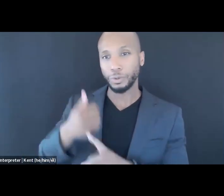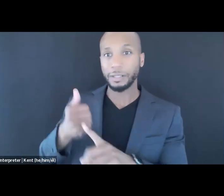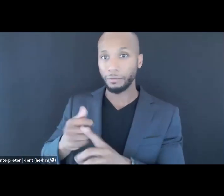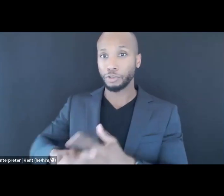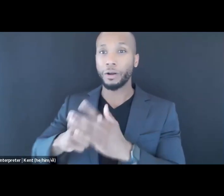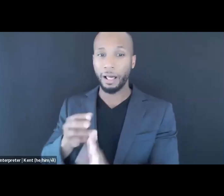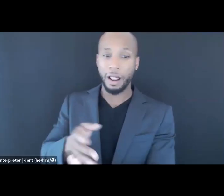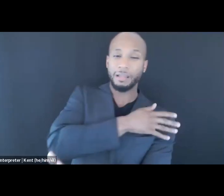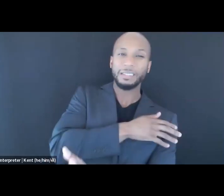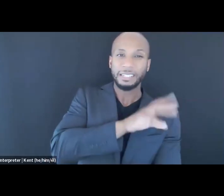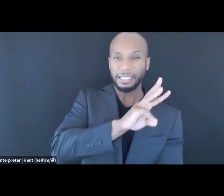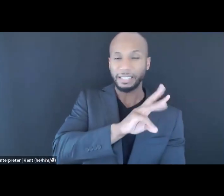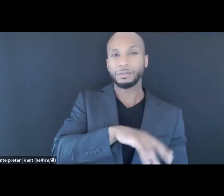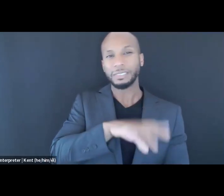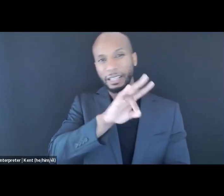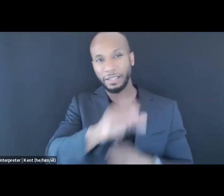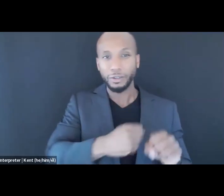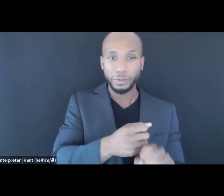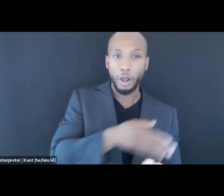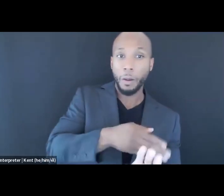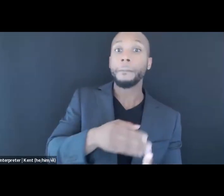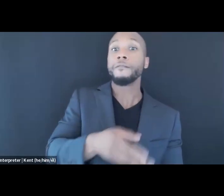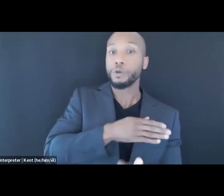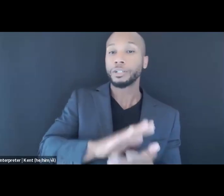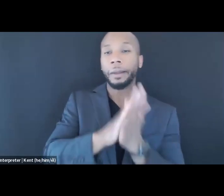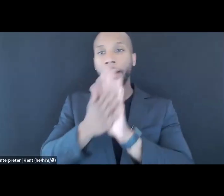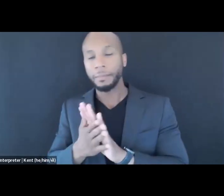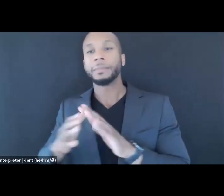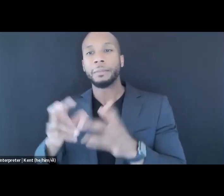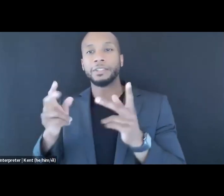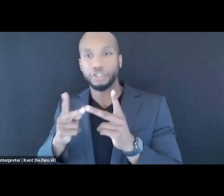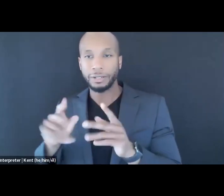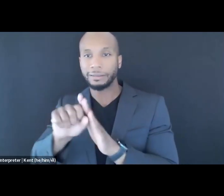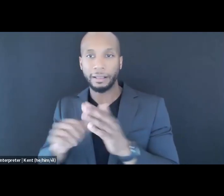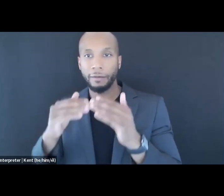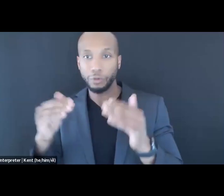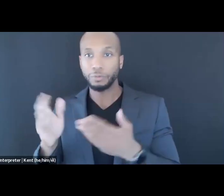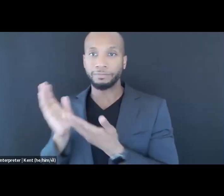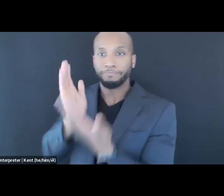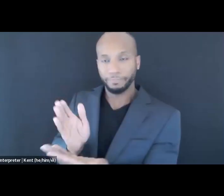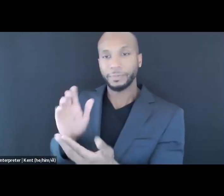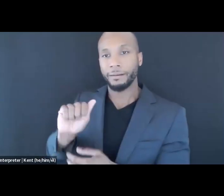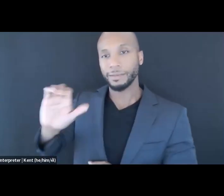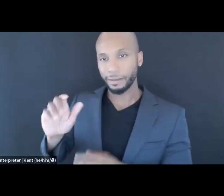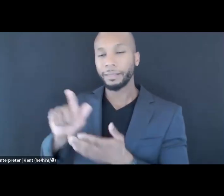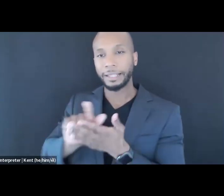laid 6, 7 years ago before she was ever in a position at the state level to introduce AAC